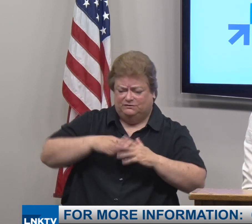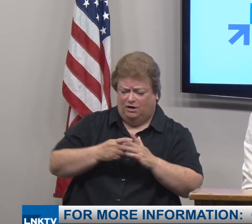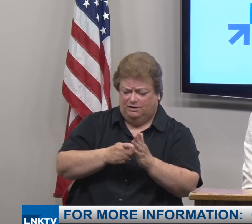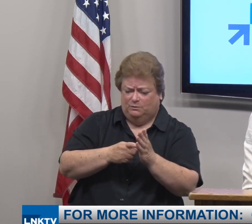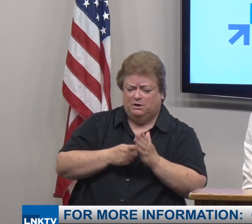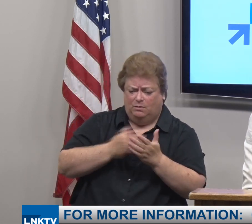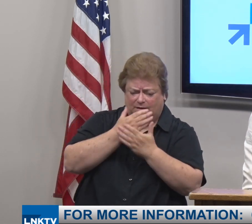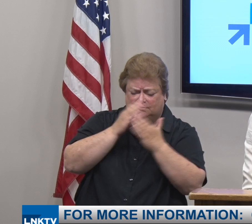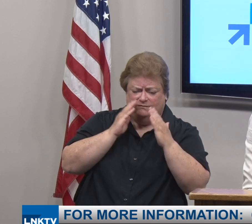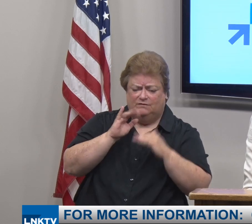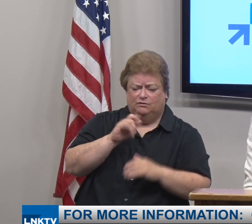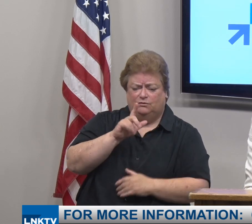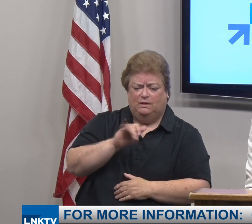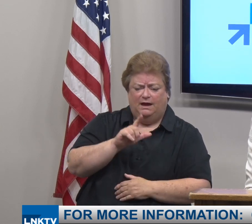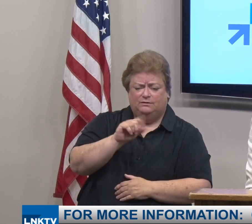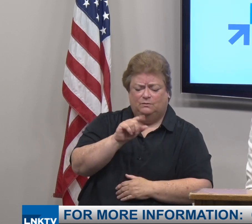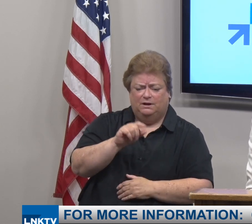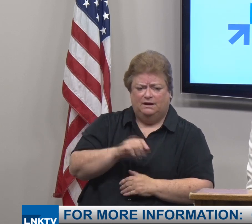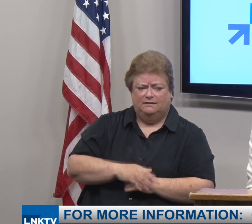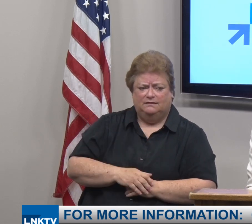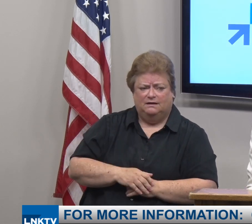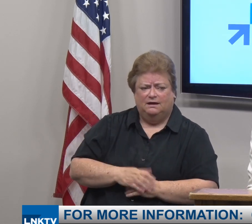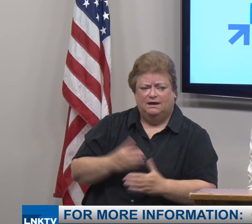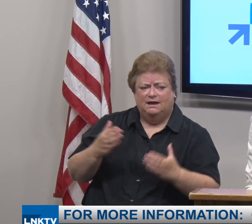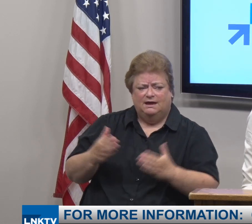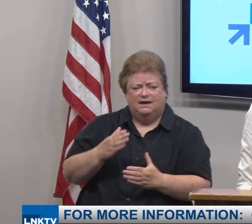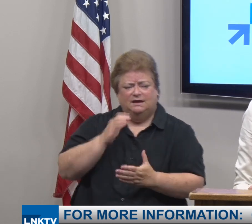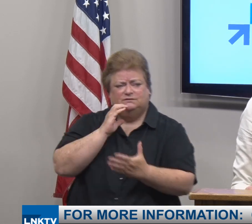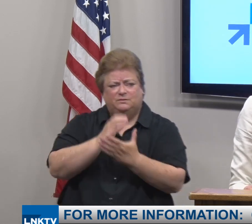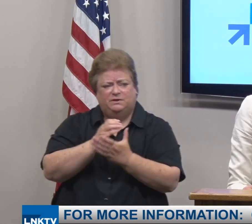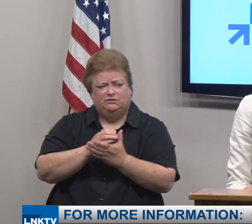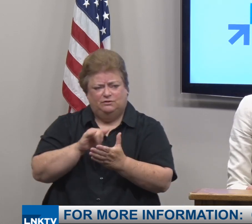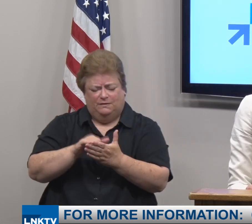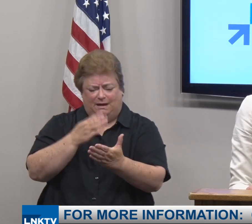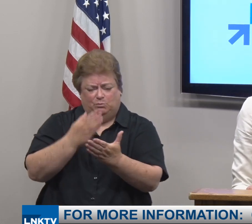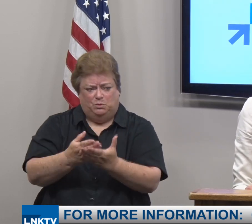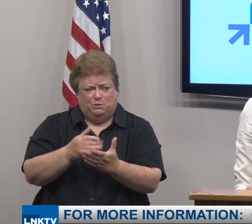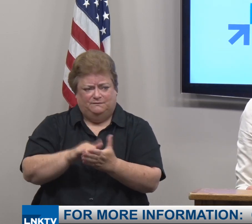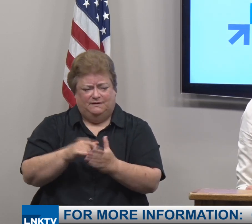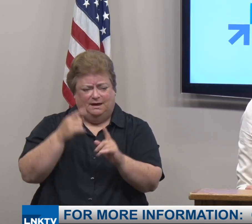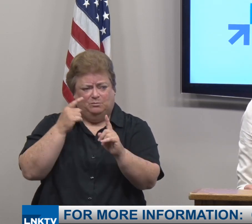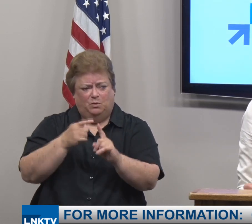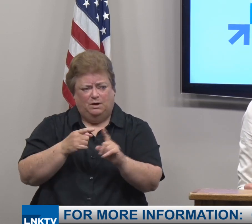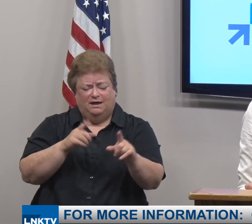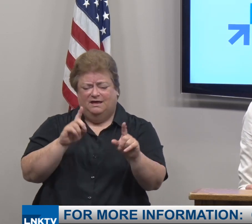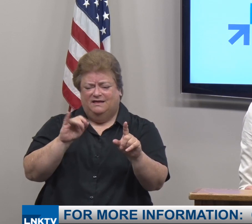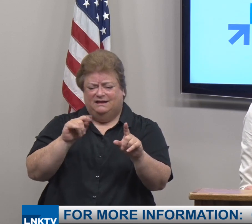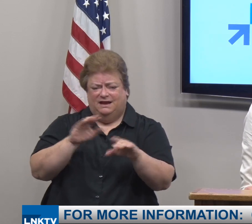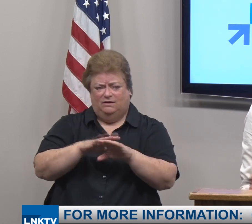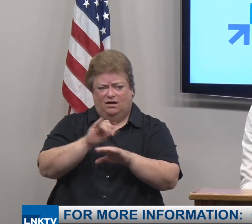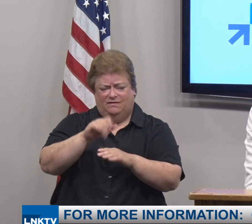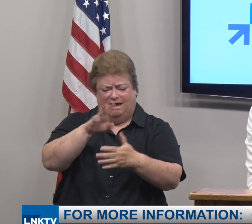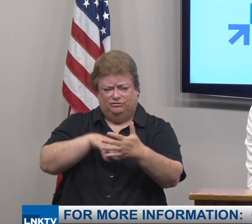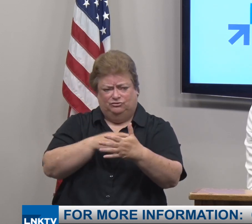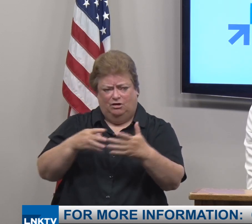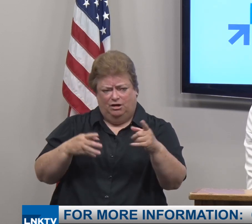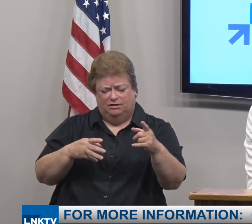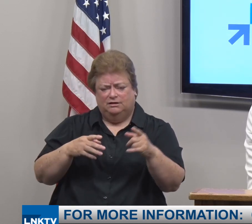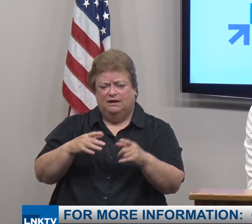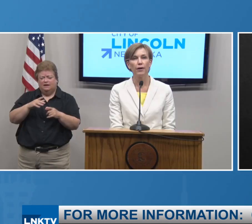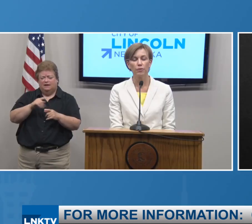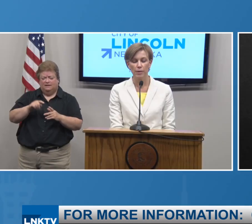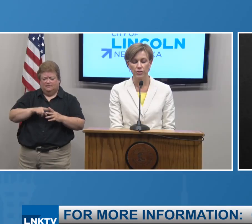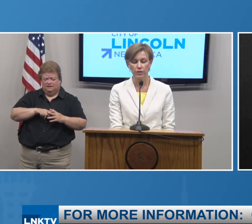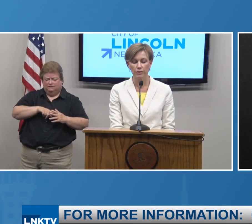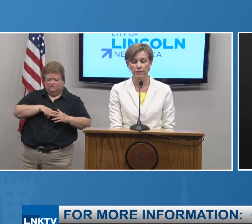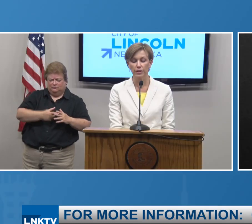requirement on July 20th. Here's a visual illustration that proves the point. The data on this chart shows that the implementation of the